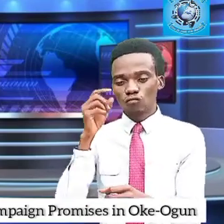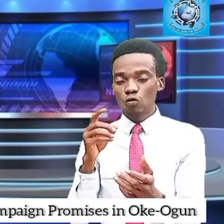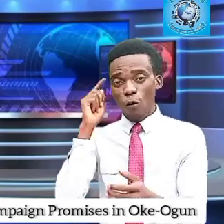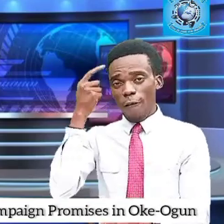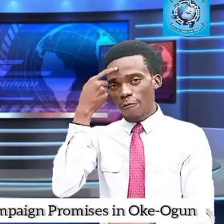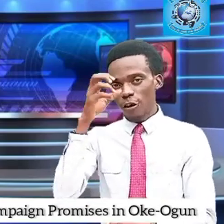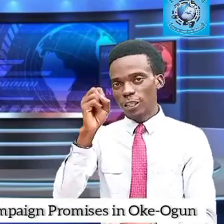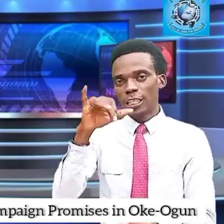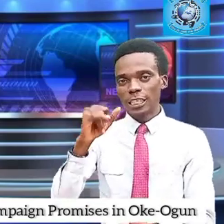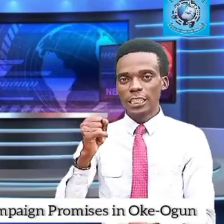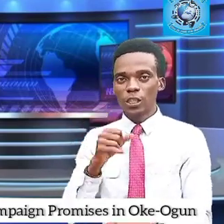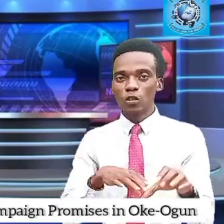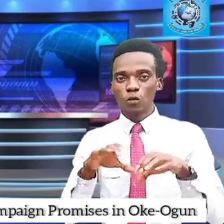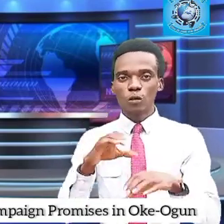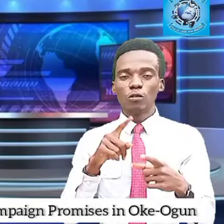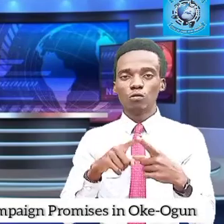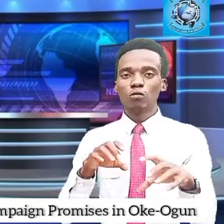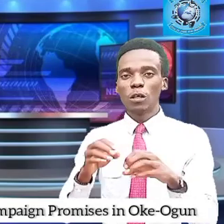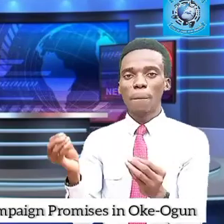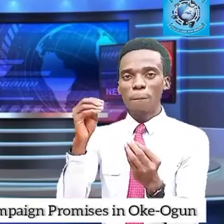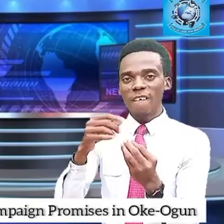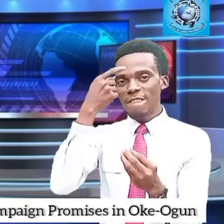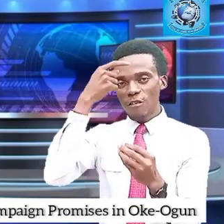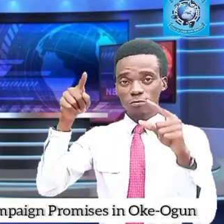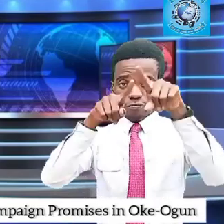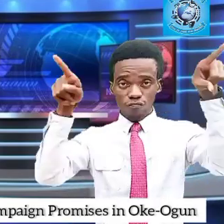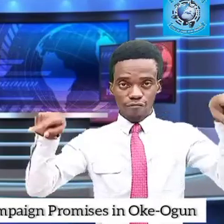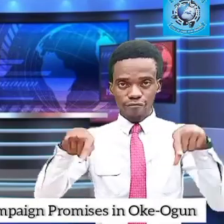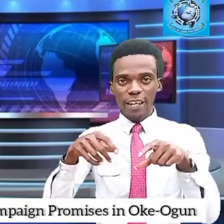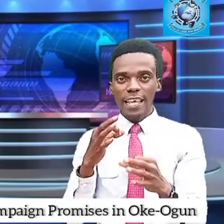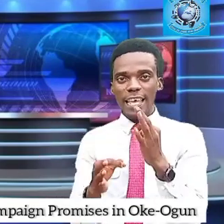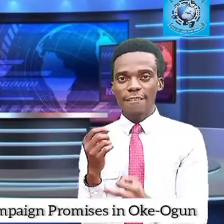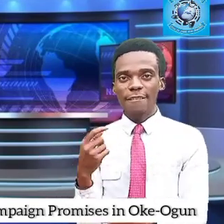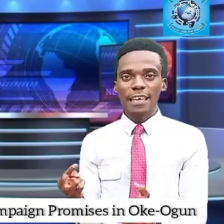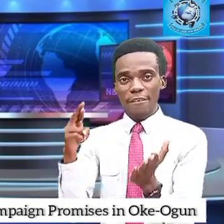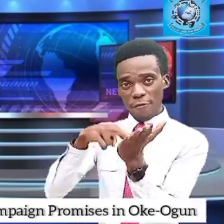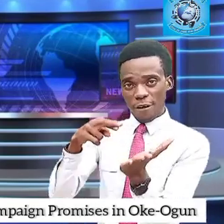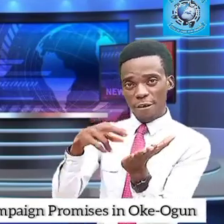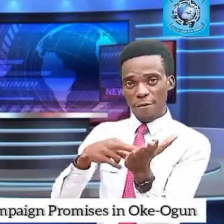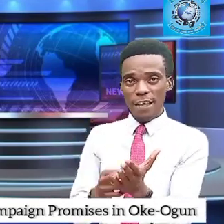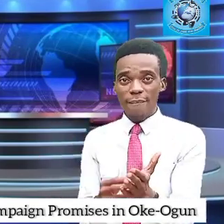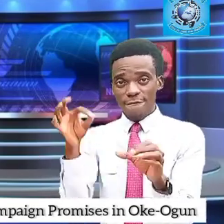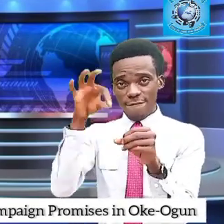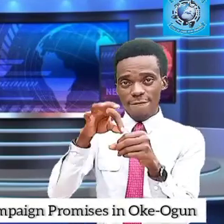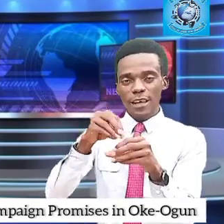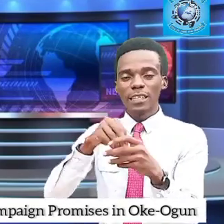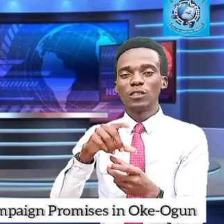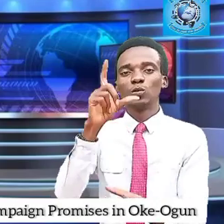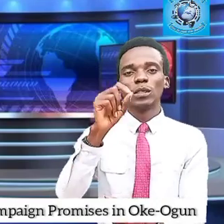commitment to doing more for the zone if we elected in 2023.